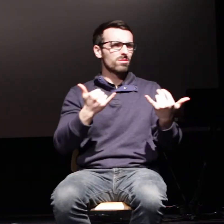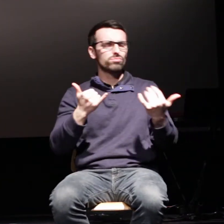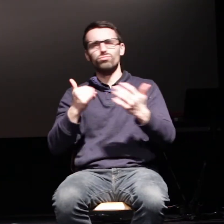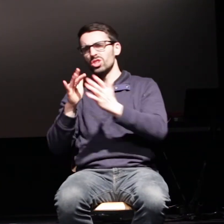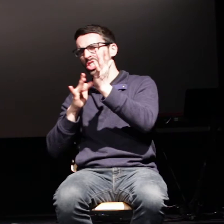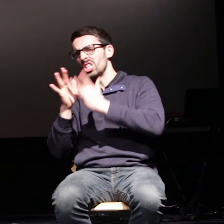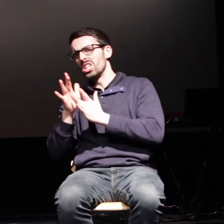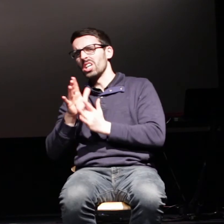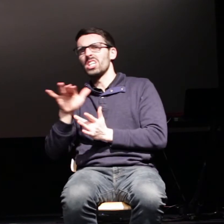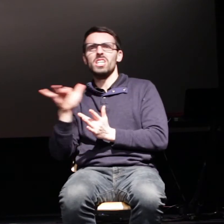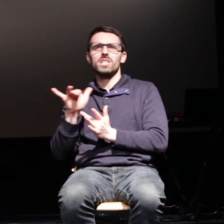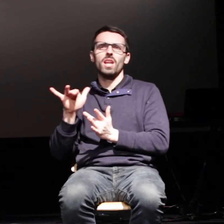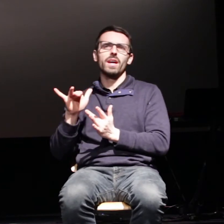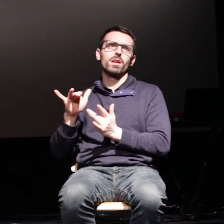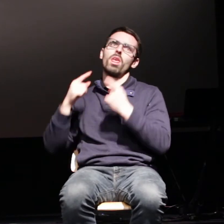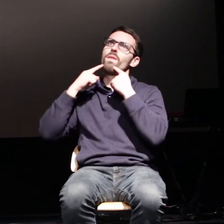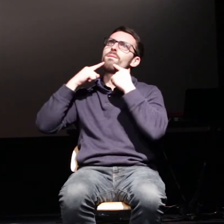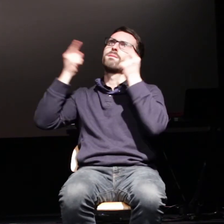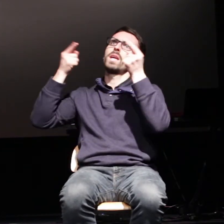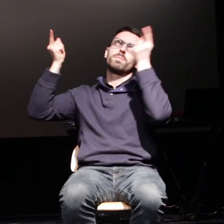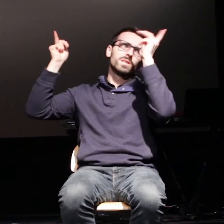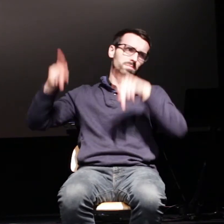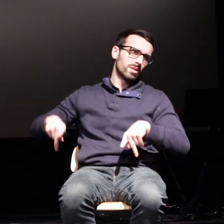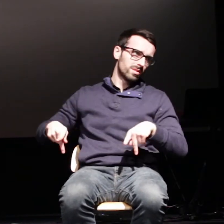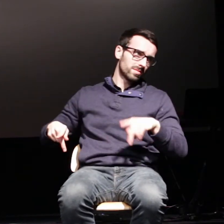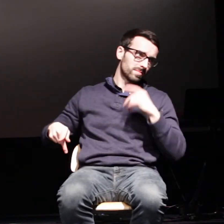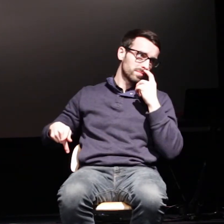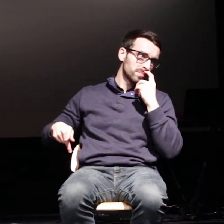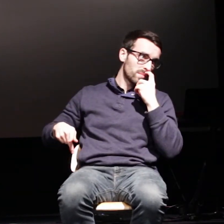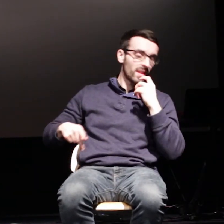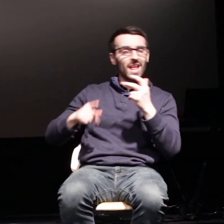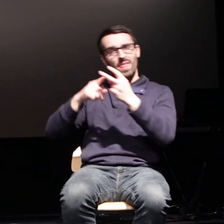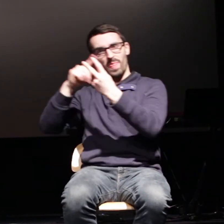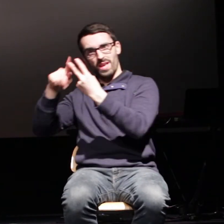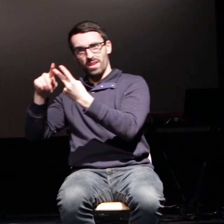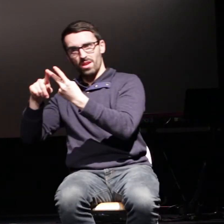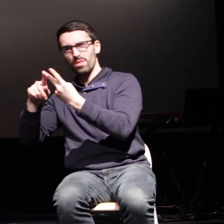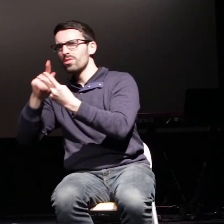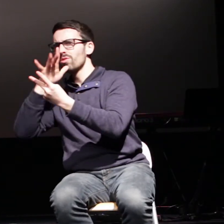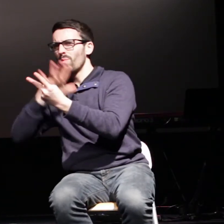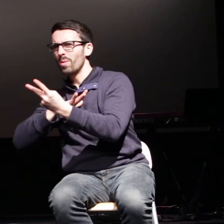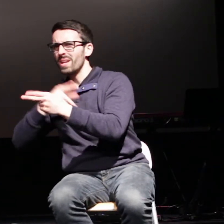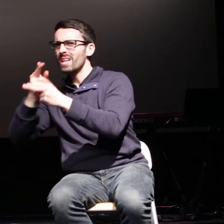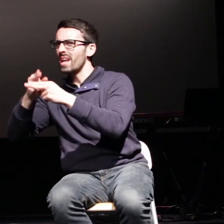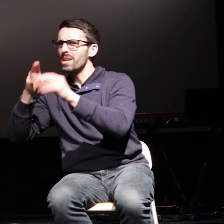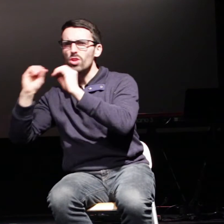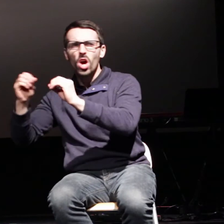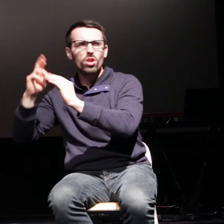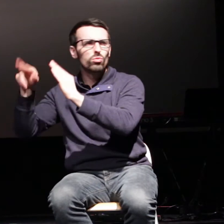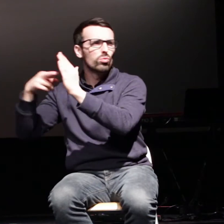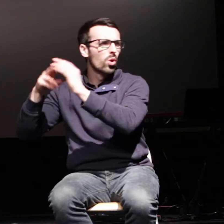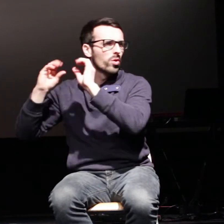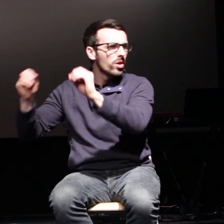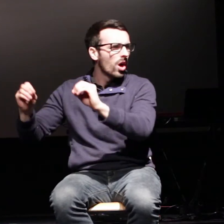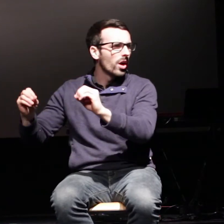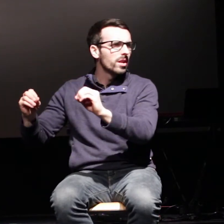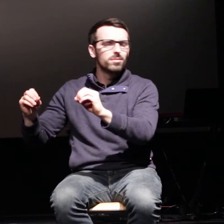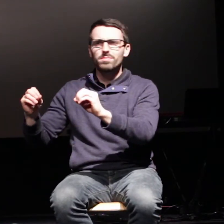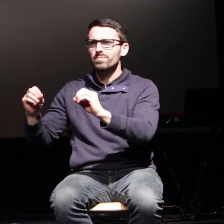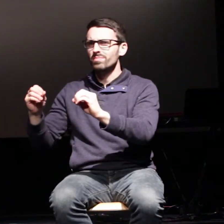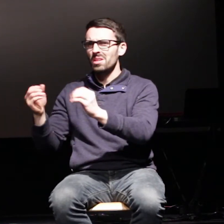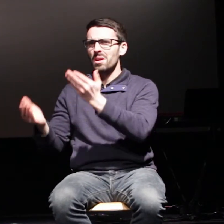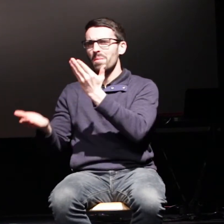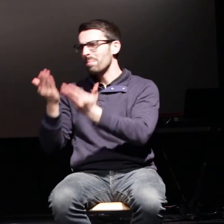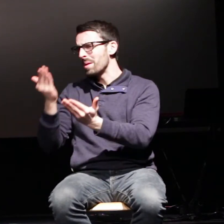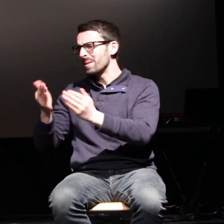superhero. And then you have this woman, no name, no position, no title, probably no